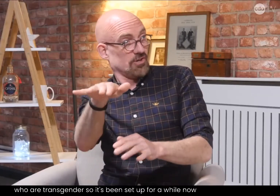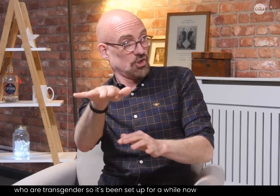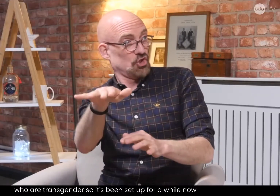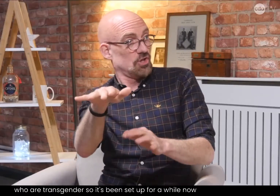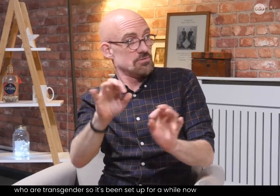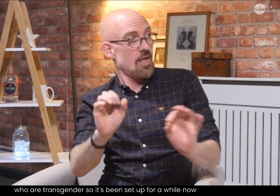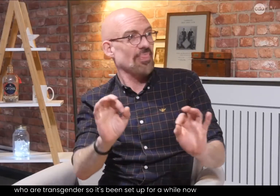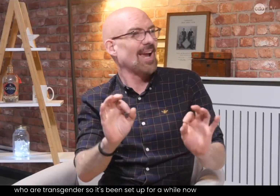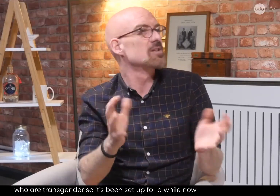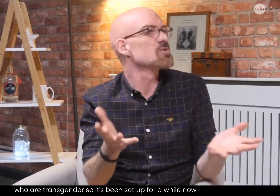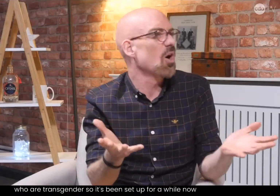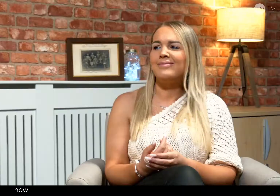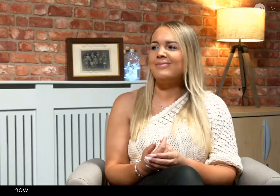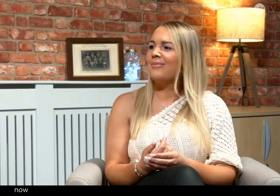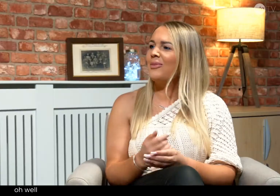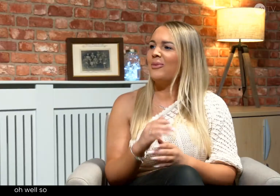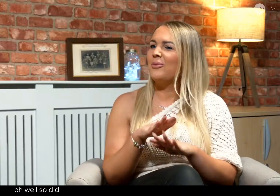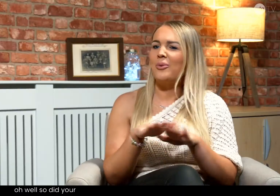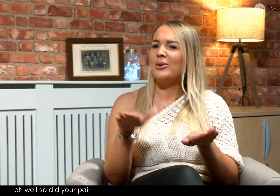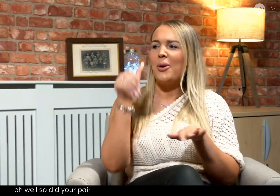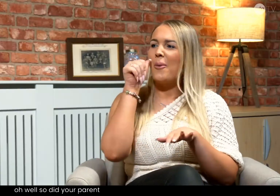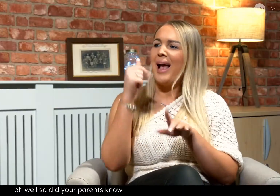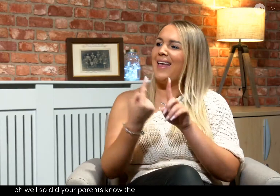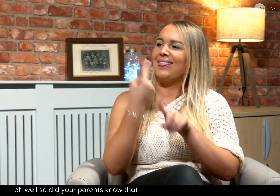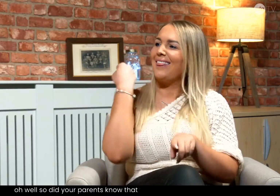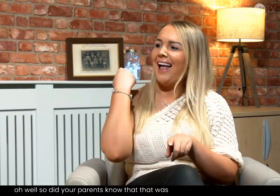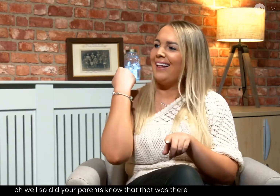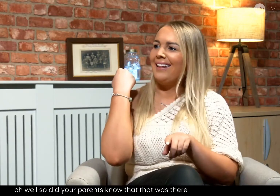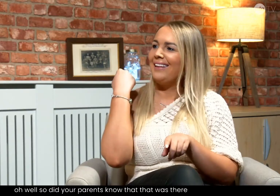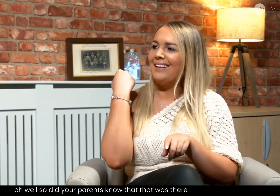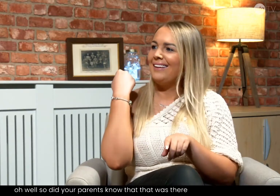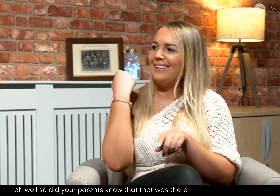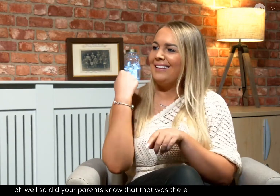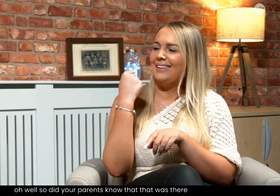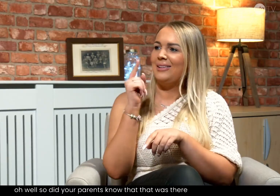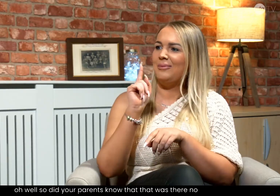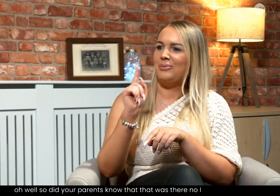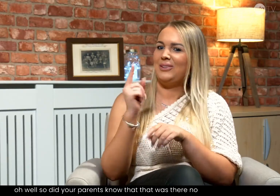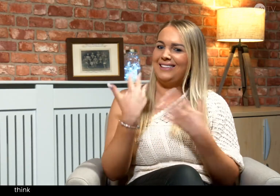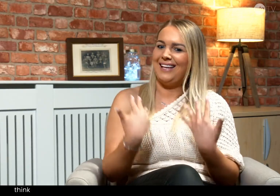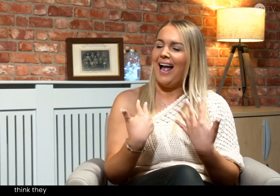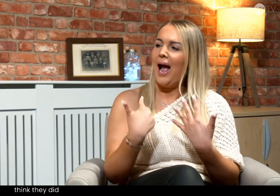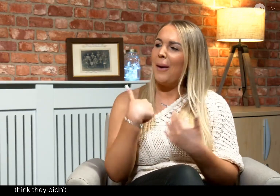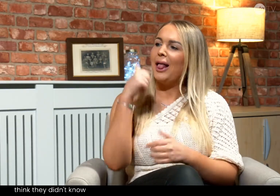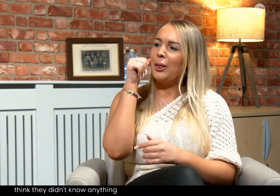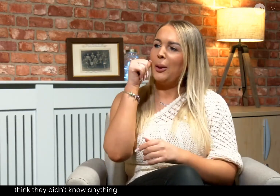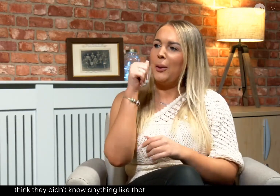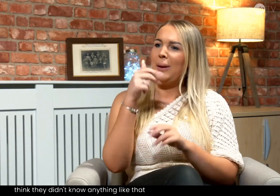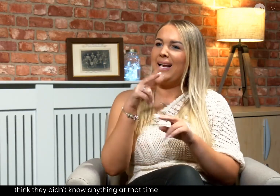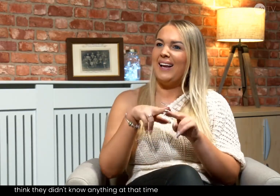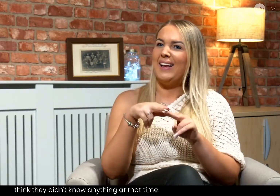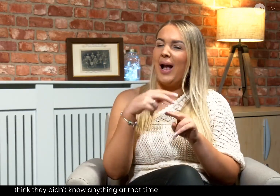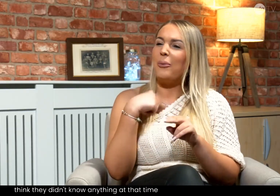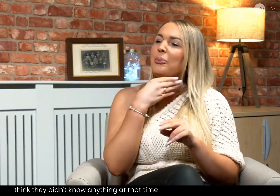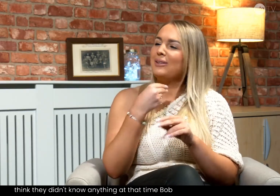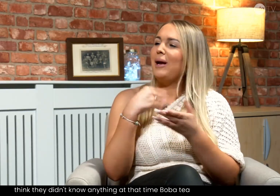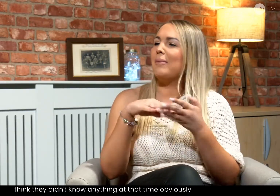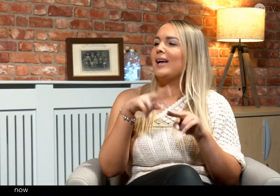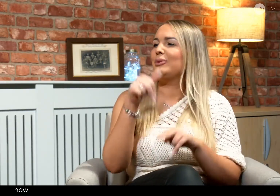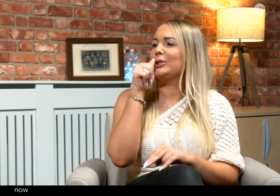Oh, wow. So did your parents know that that was there? No, I think they didn't know anything at that time. But obviously now,